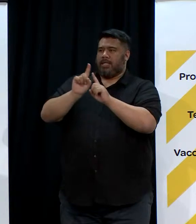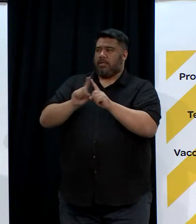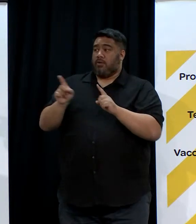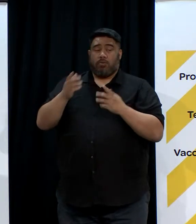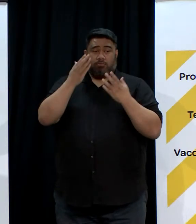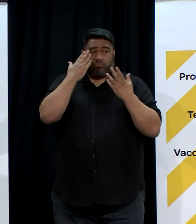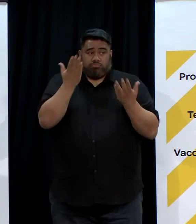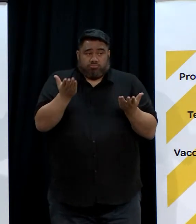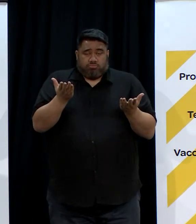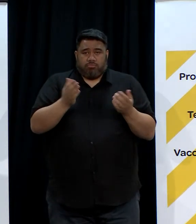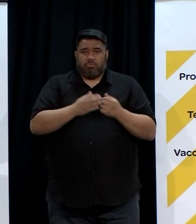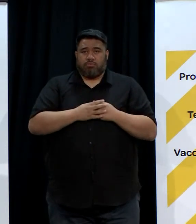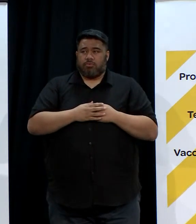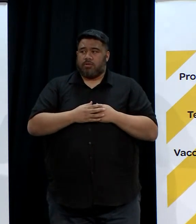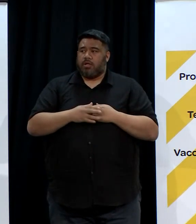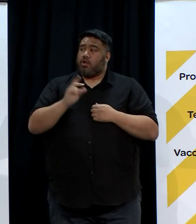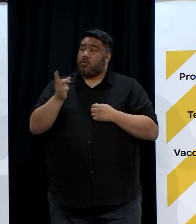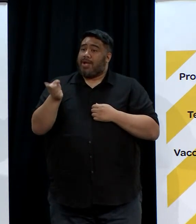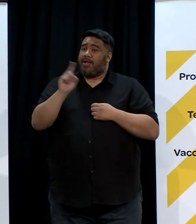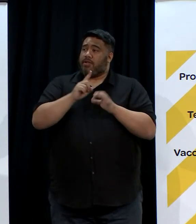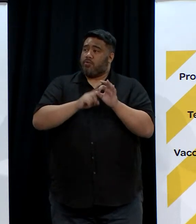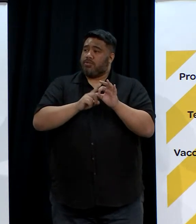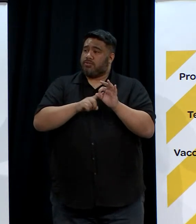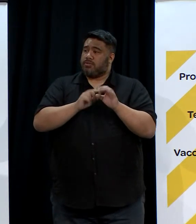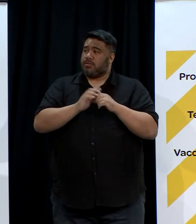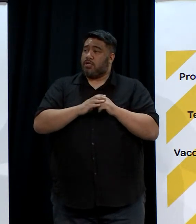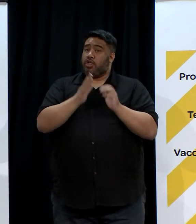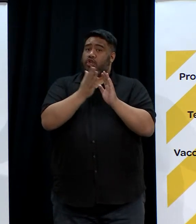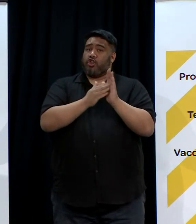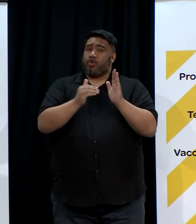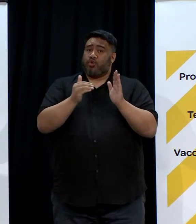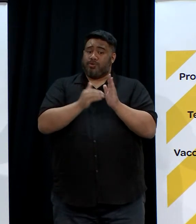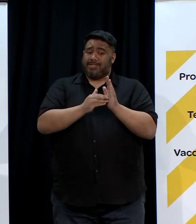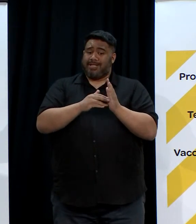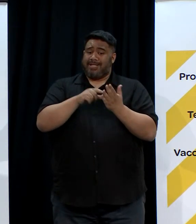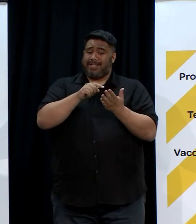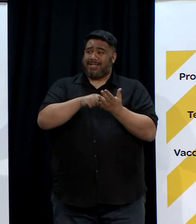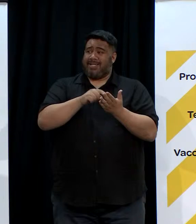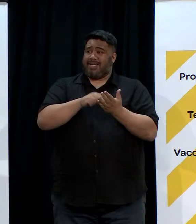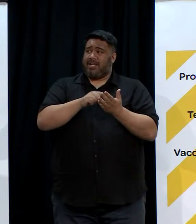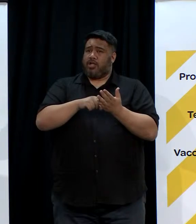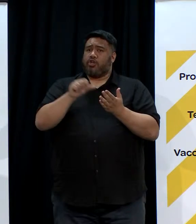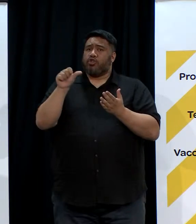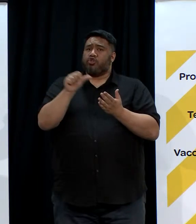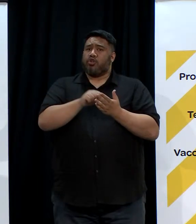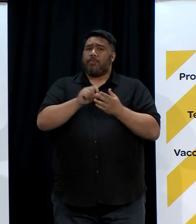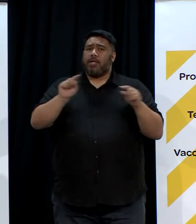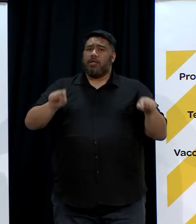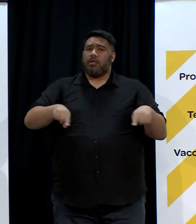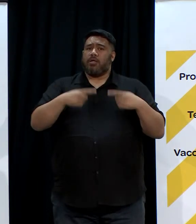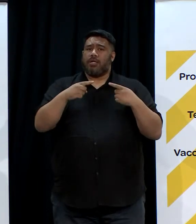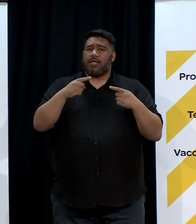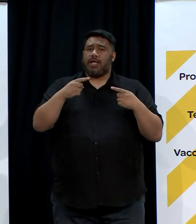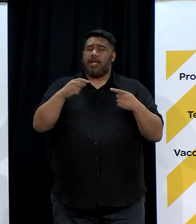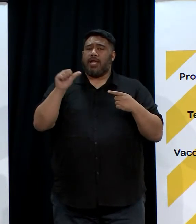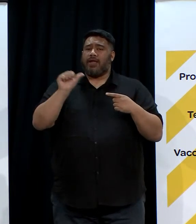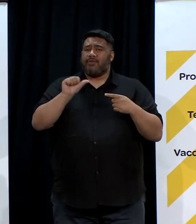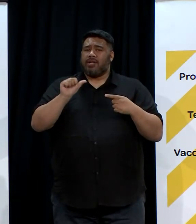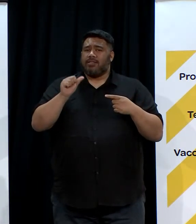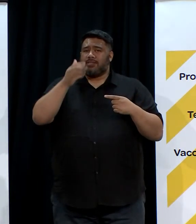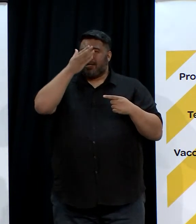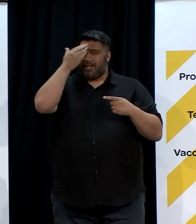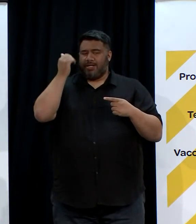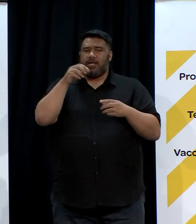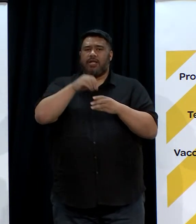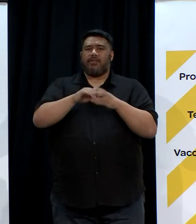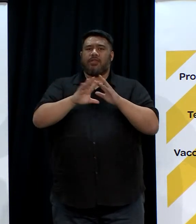Okay, and just on a related question, New Zealand is scheduled to play Afghanistan in the World T20 in November. Do